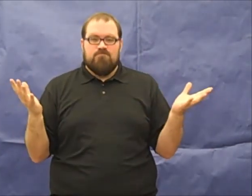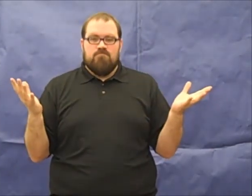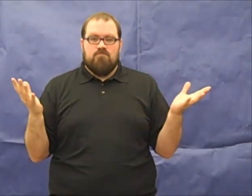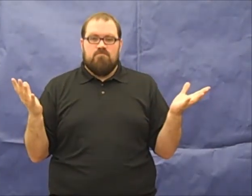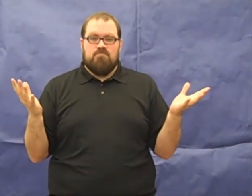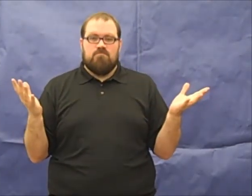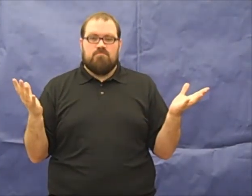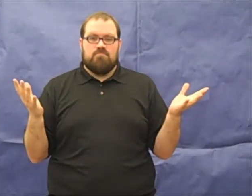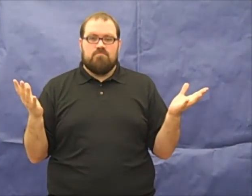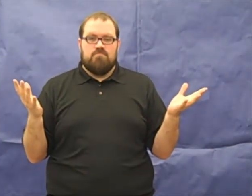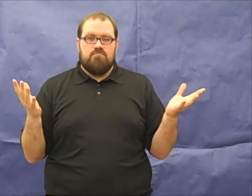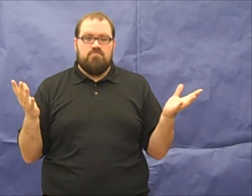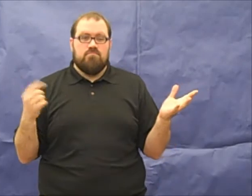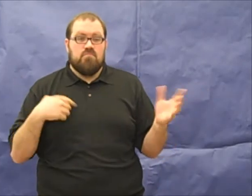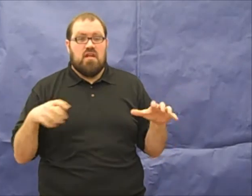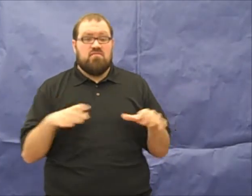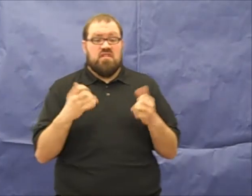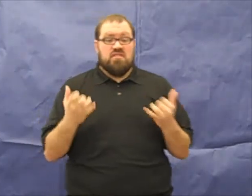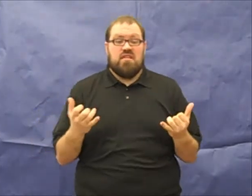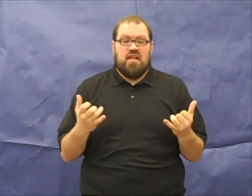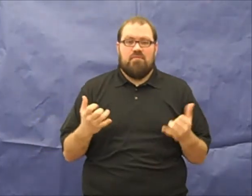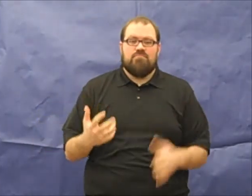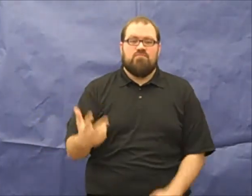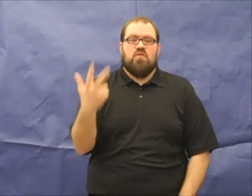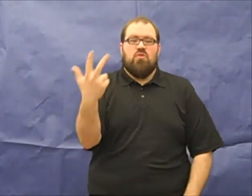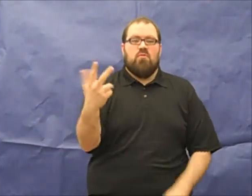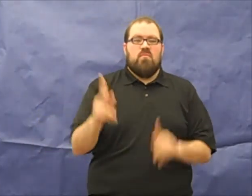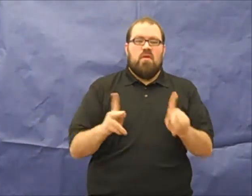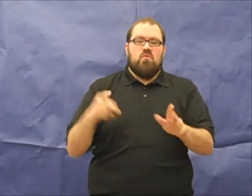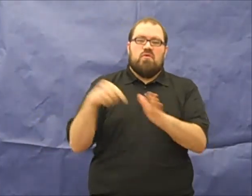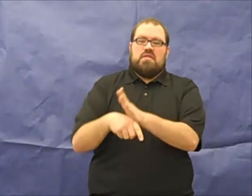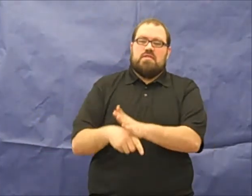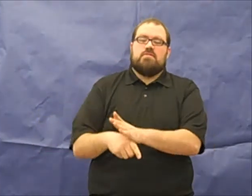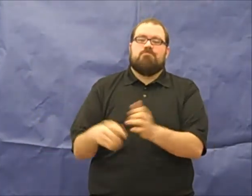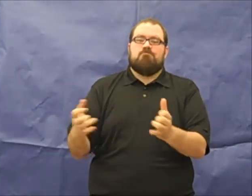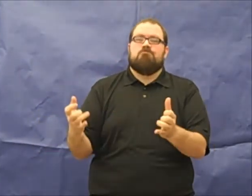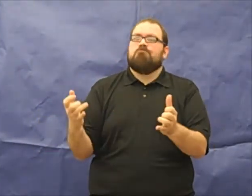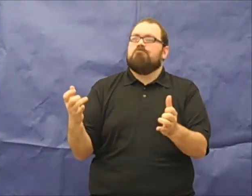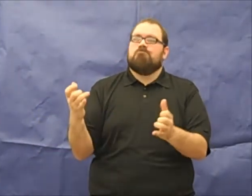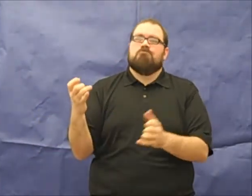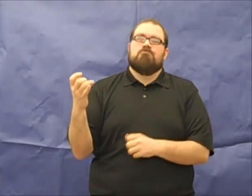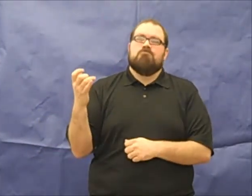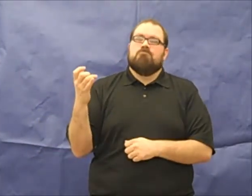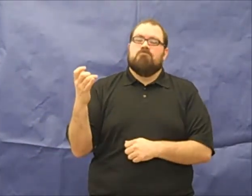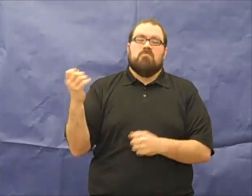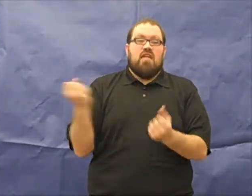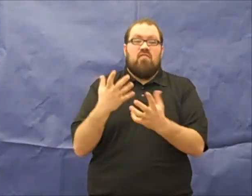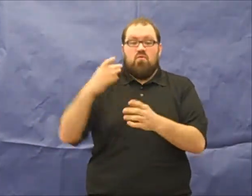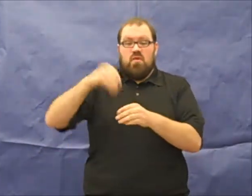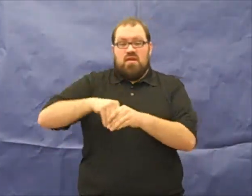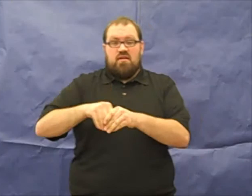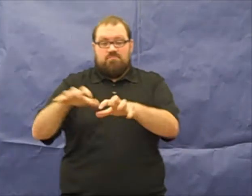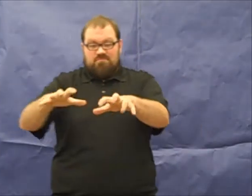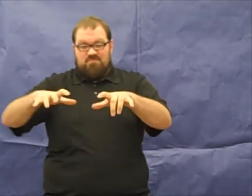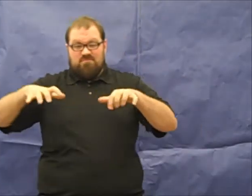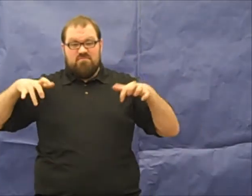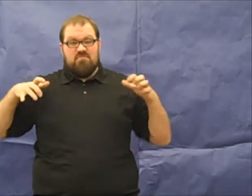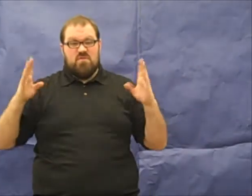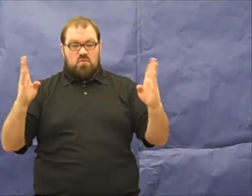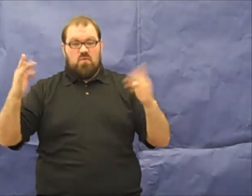I've done today is get 3 people killed. And now everyone in the square will be punished. I